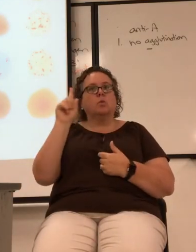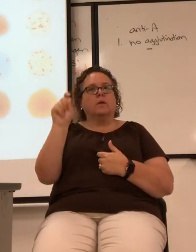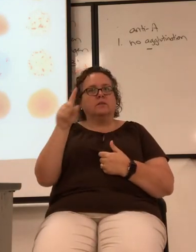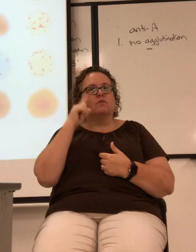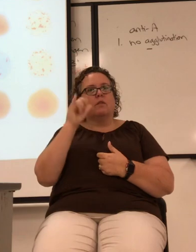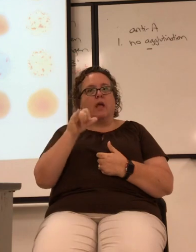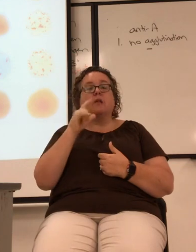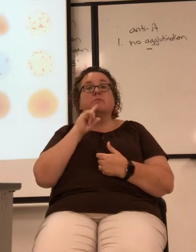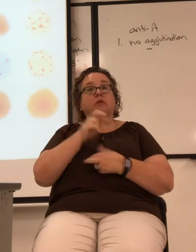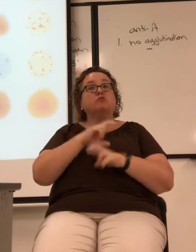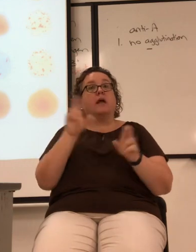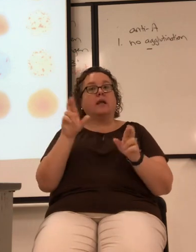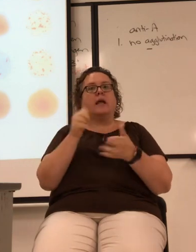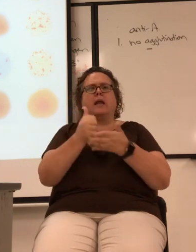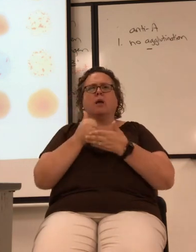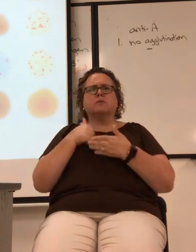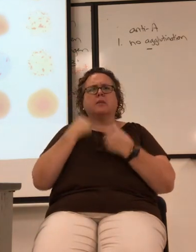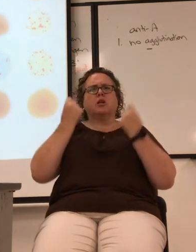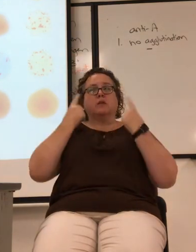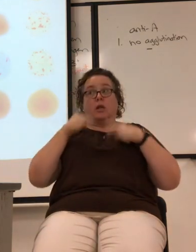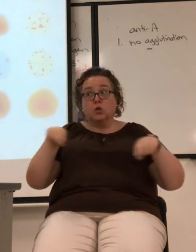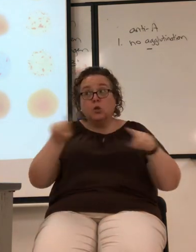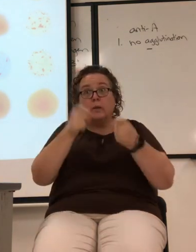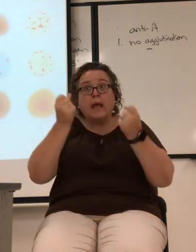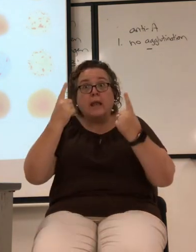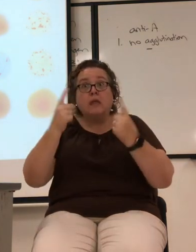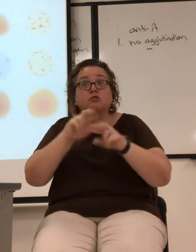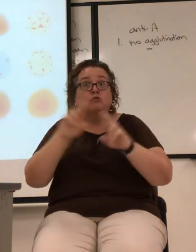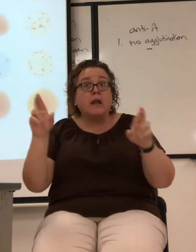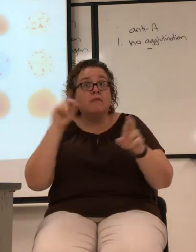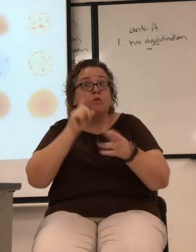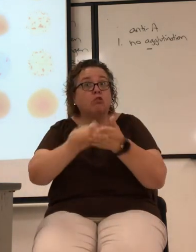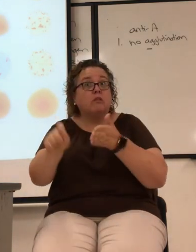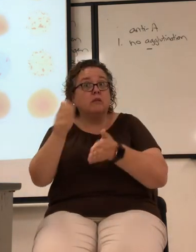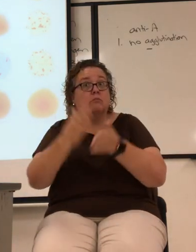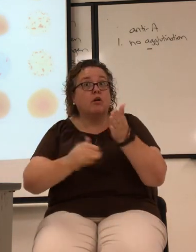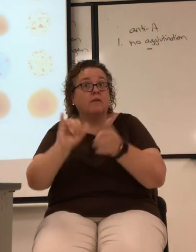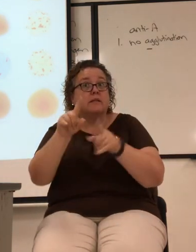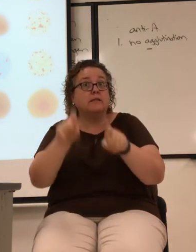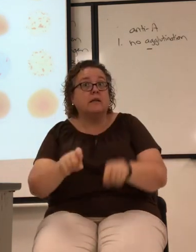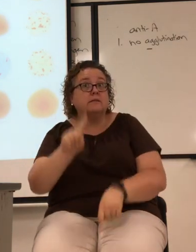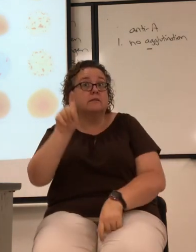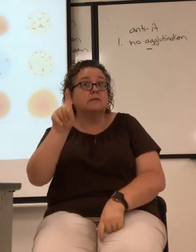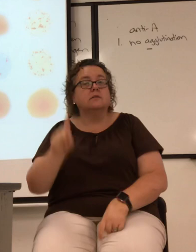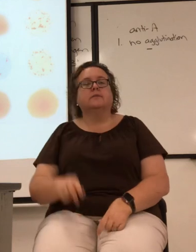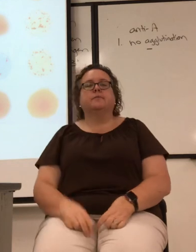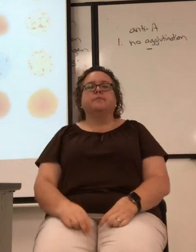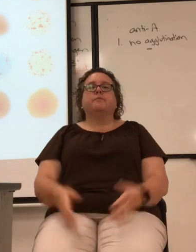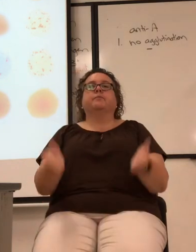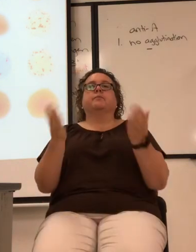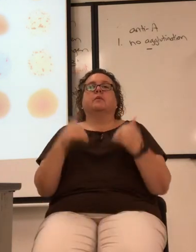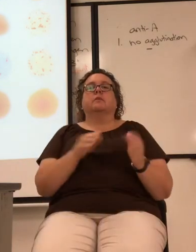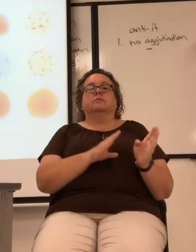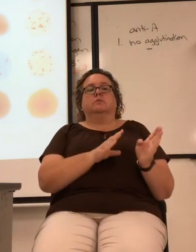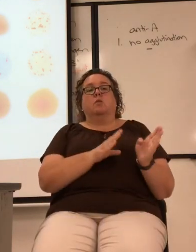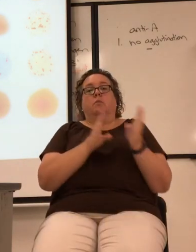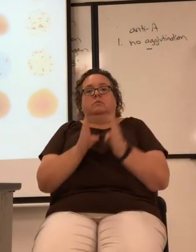And that really helps me understand if you guys are getting it and you're ready for the written part of the test. All right, here,